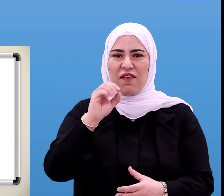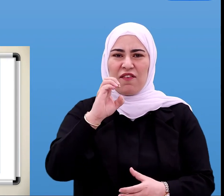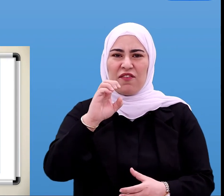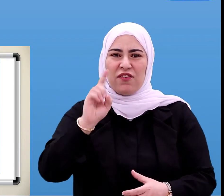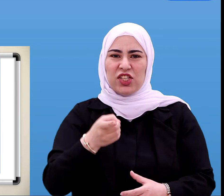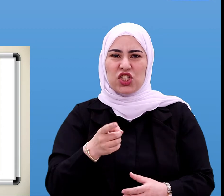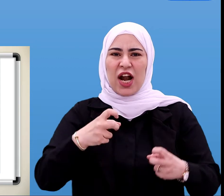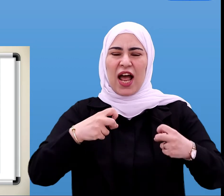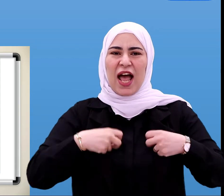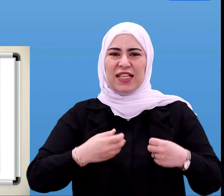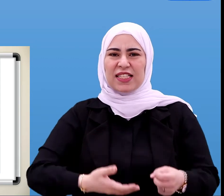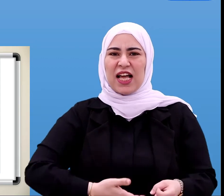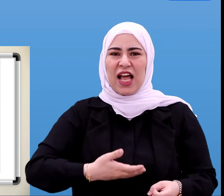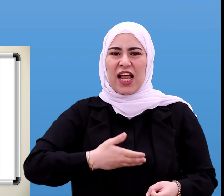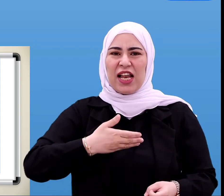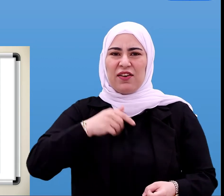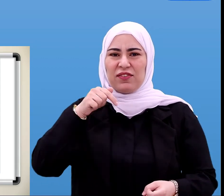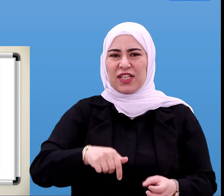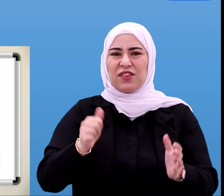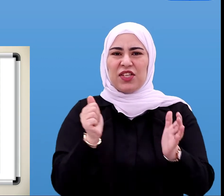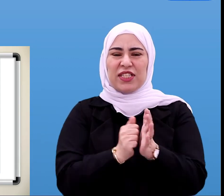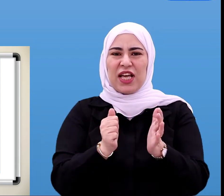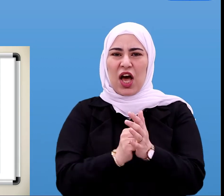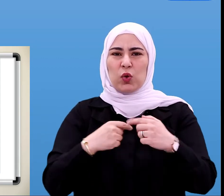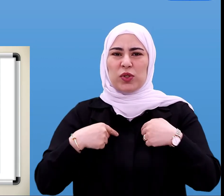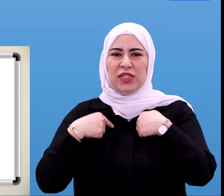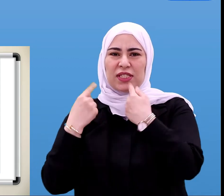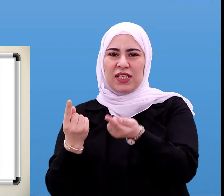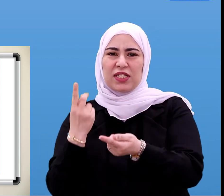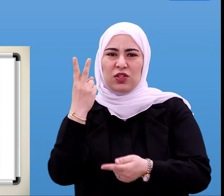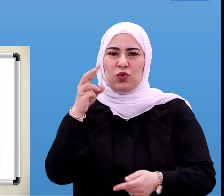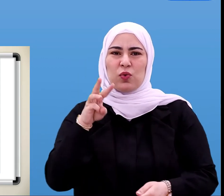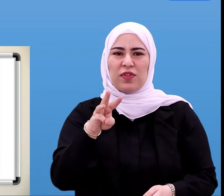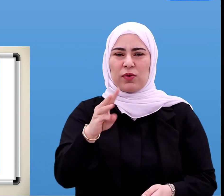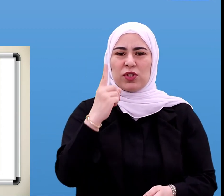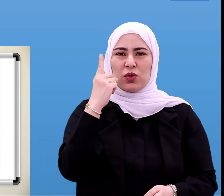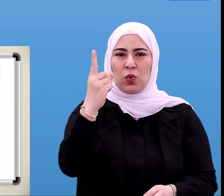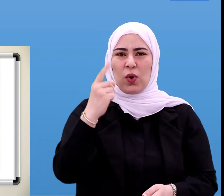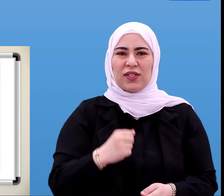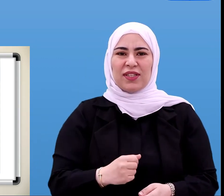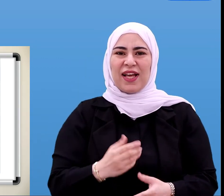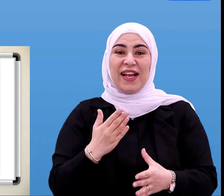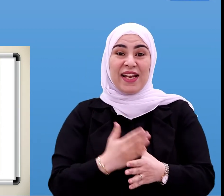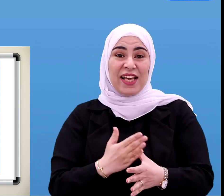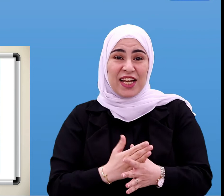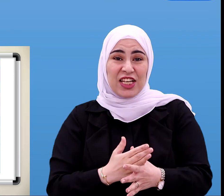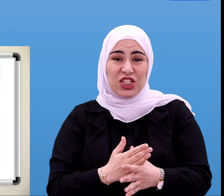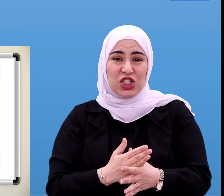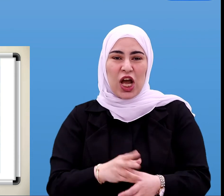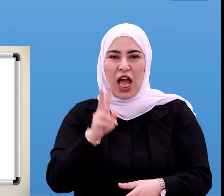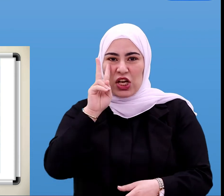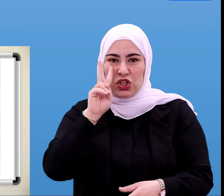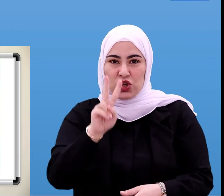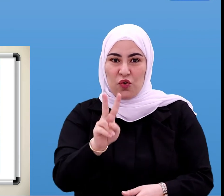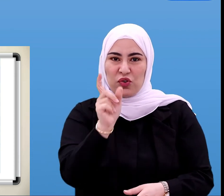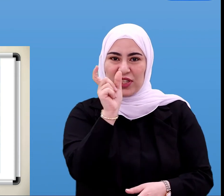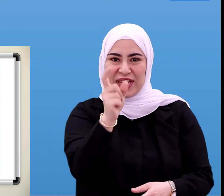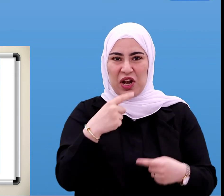since 2001. Now, because I have the word since, I know that this sentence will be in the present